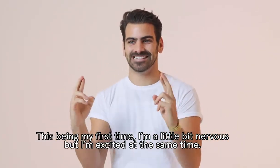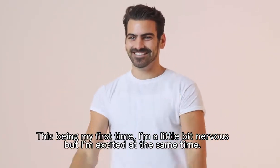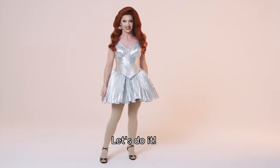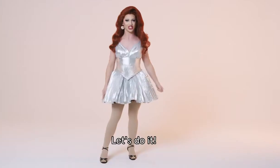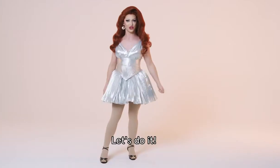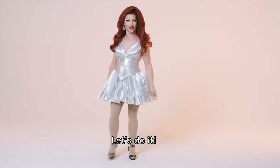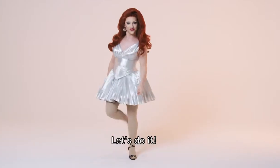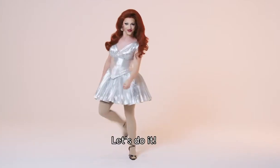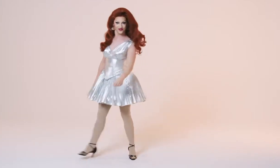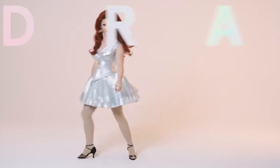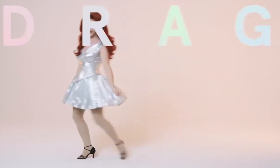time. Let's do it.